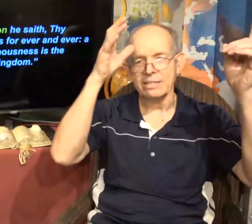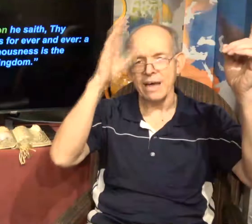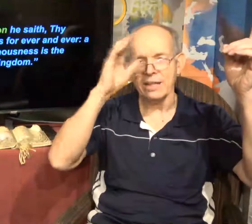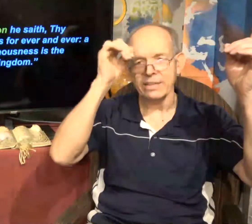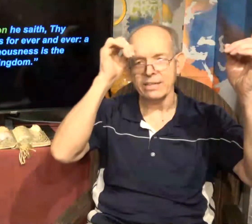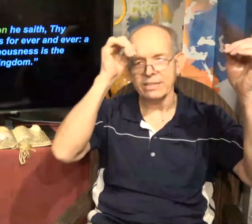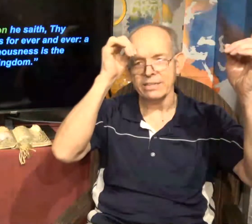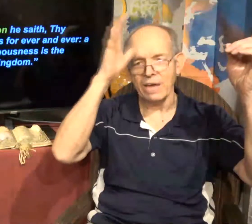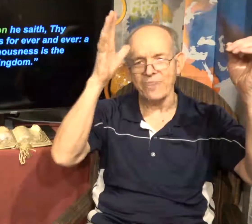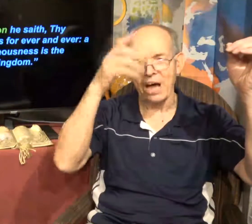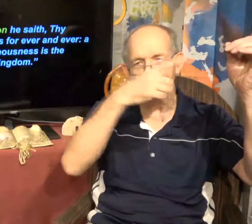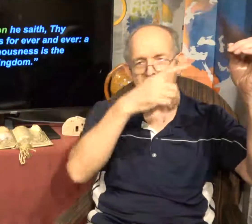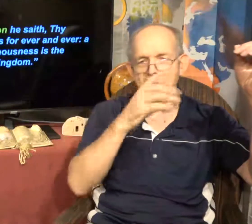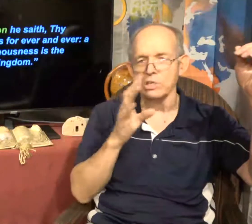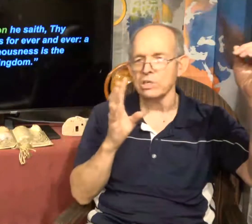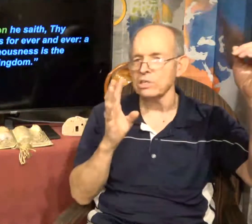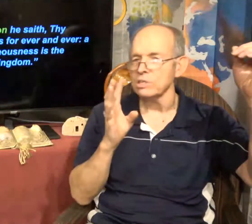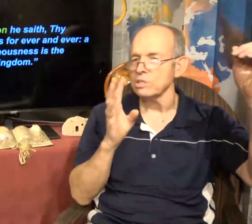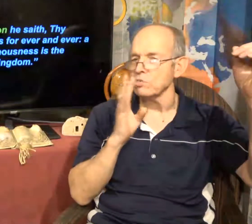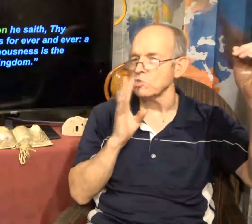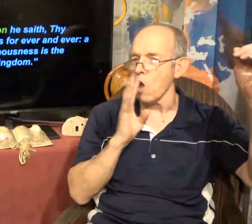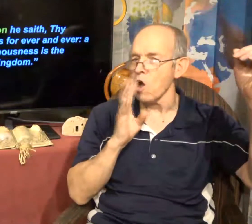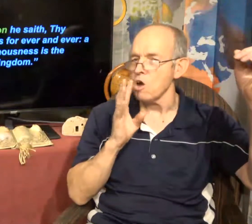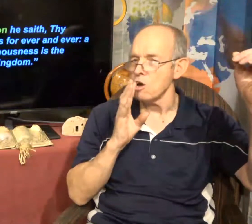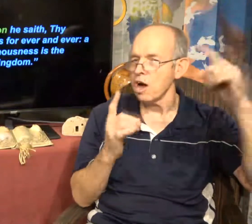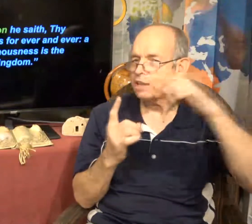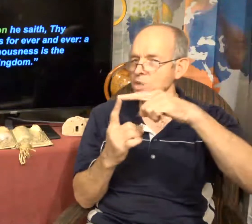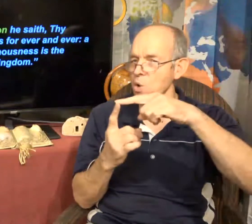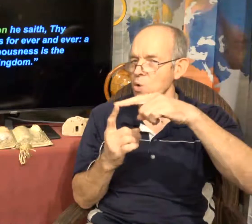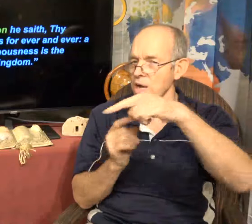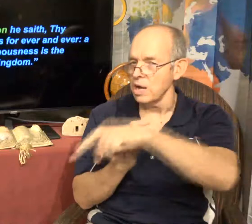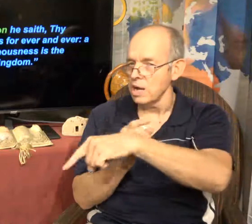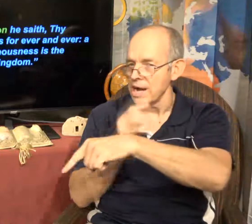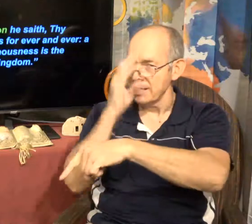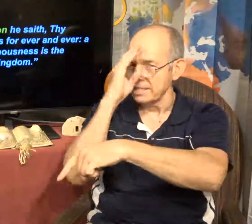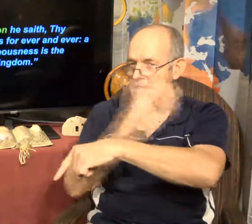God the Father, draw unto Son.